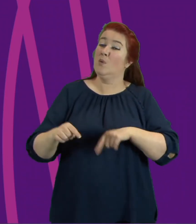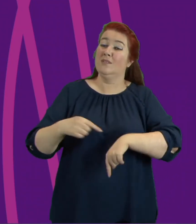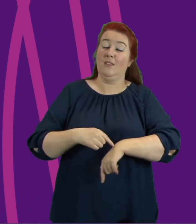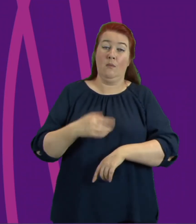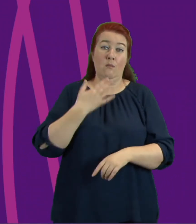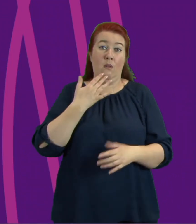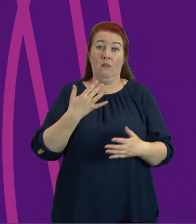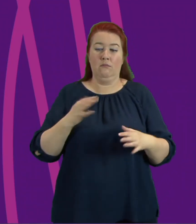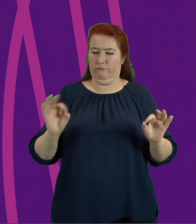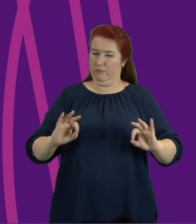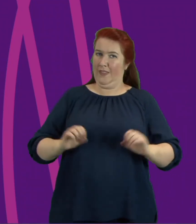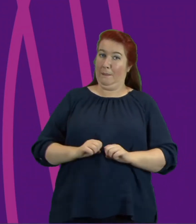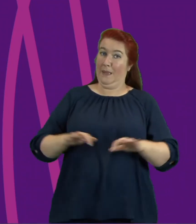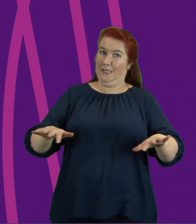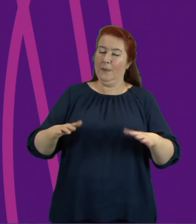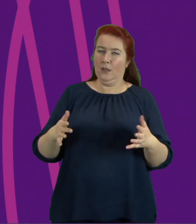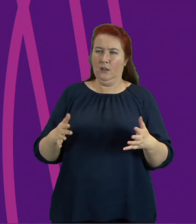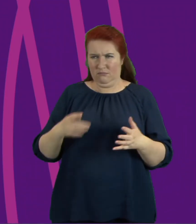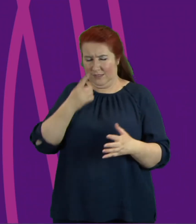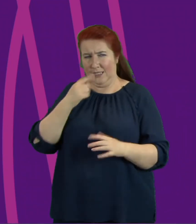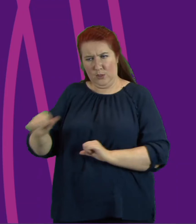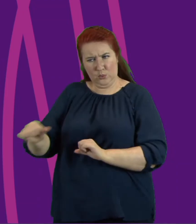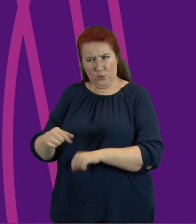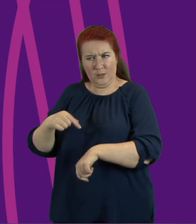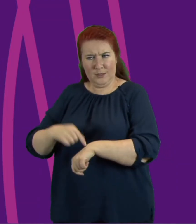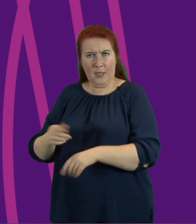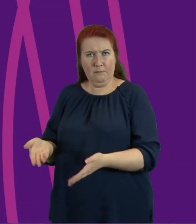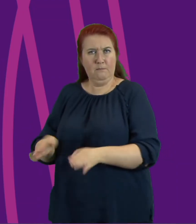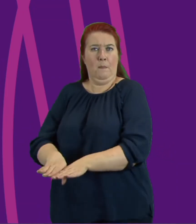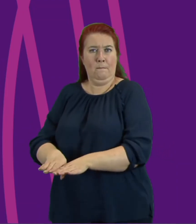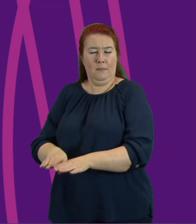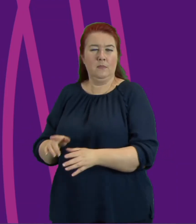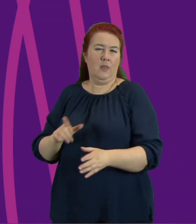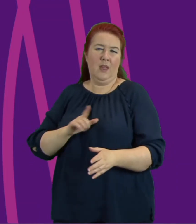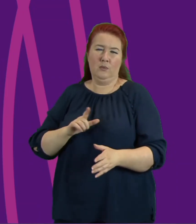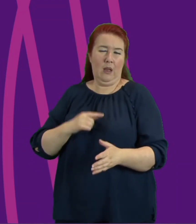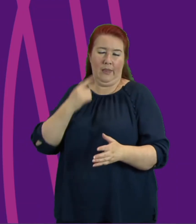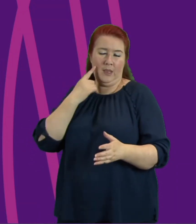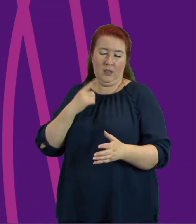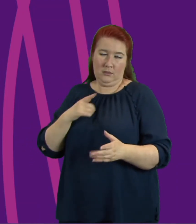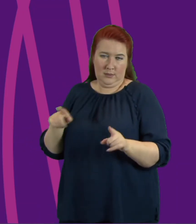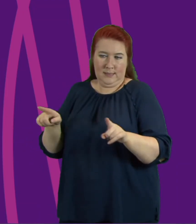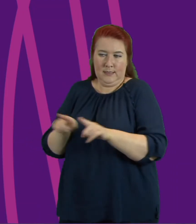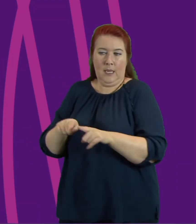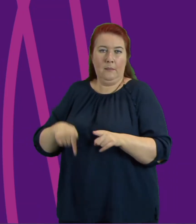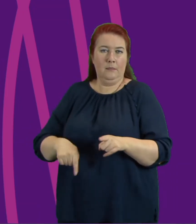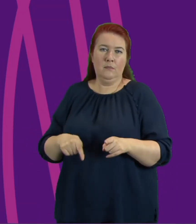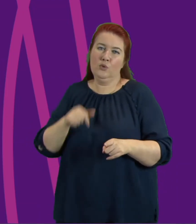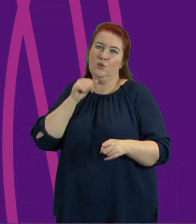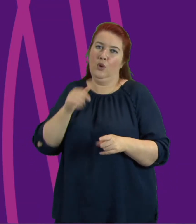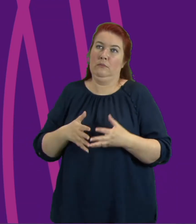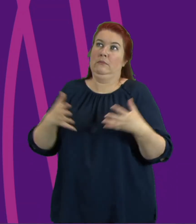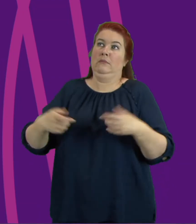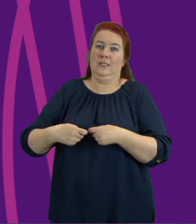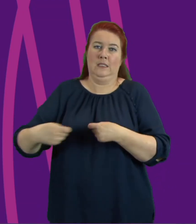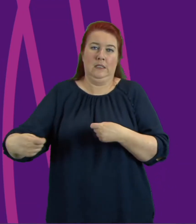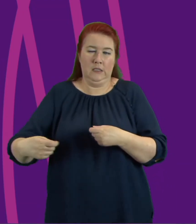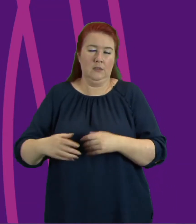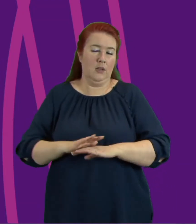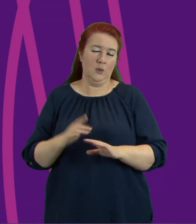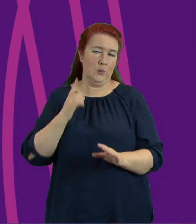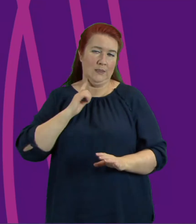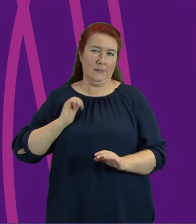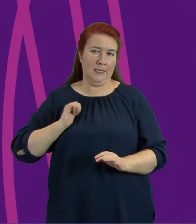context are capable of being closed within a relatively short period, and I do not anticipate the position to be materially different in the present